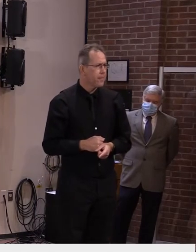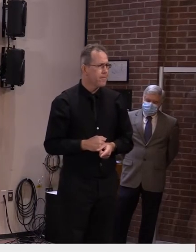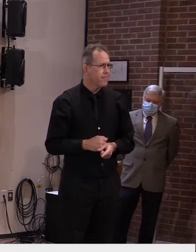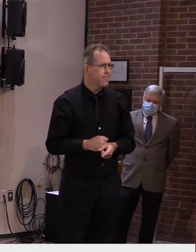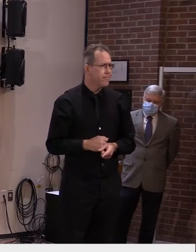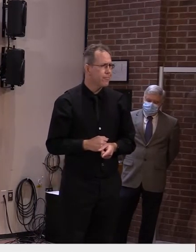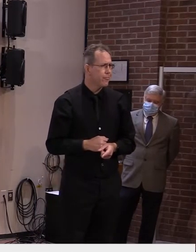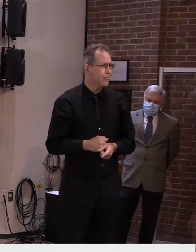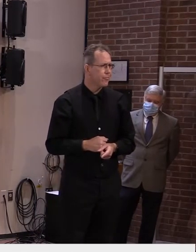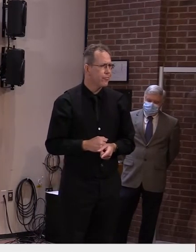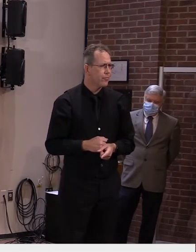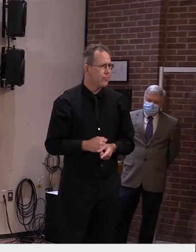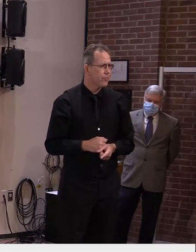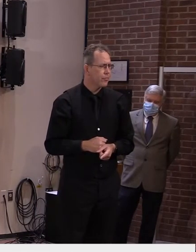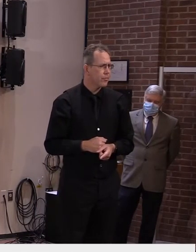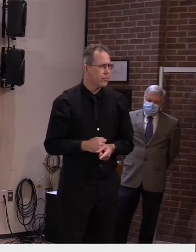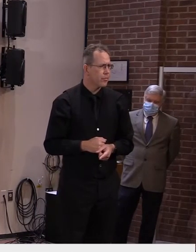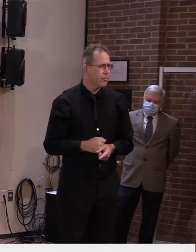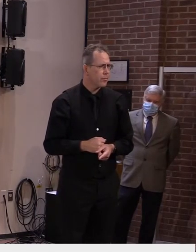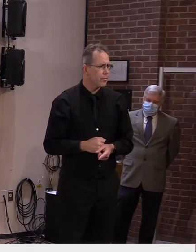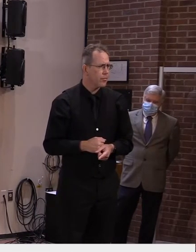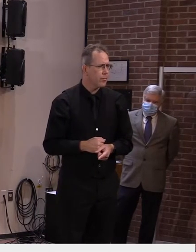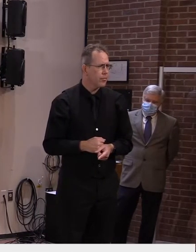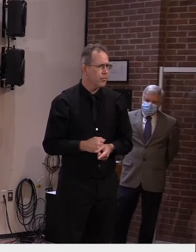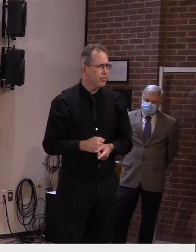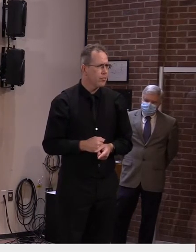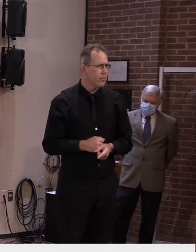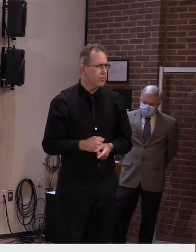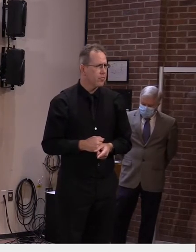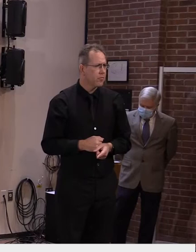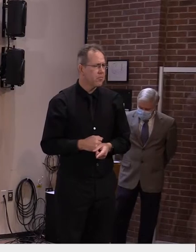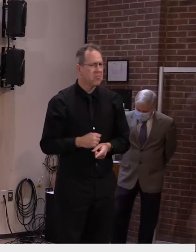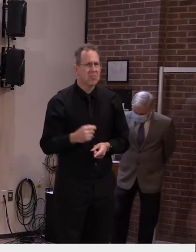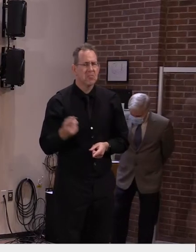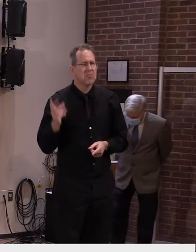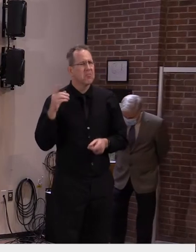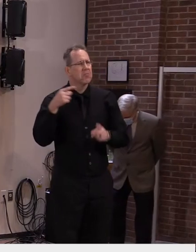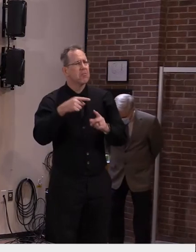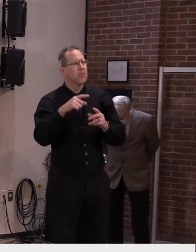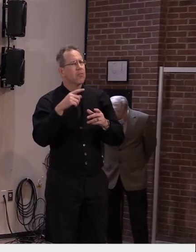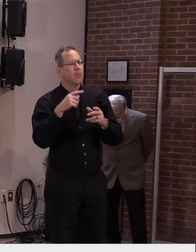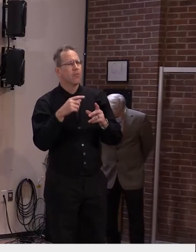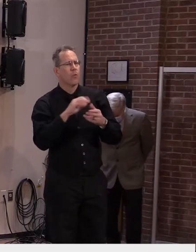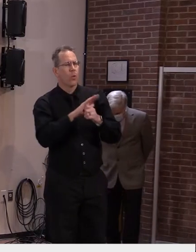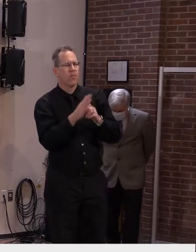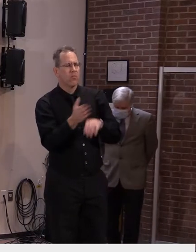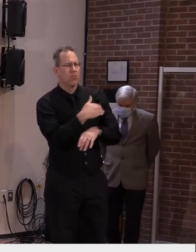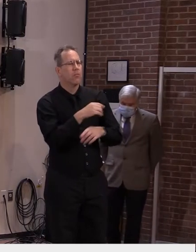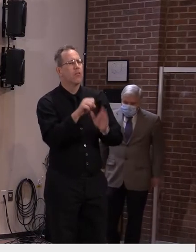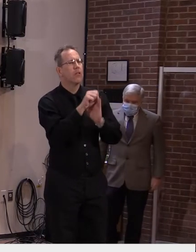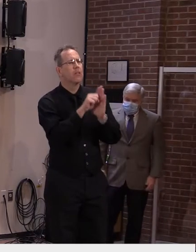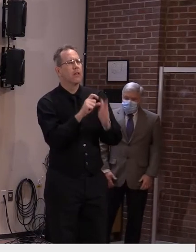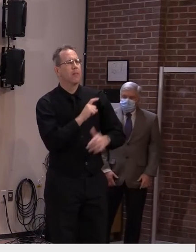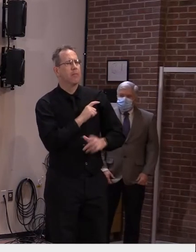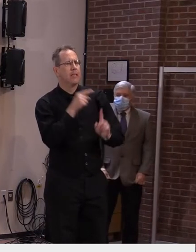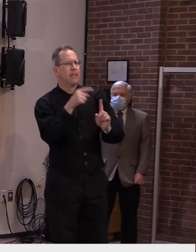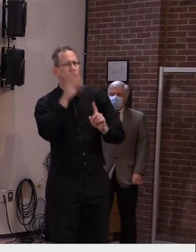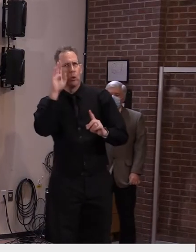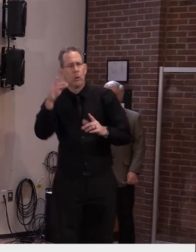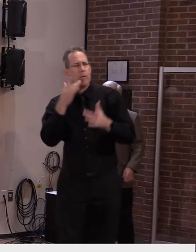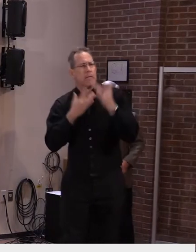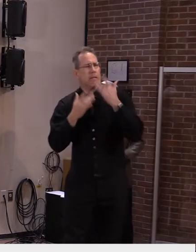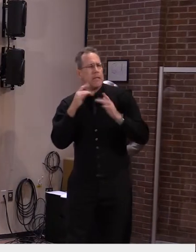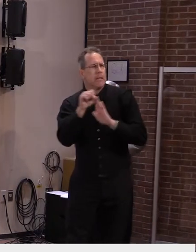enough employees for them, have you done or are you able to access any research that would show the